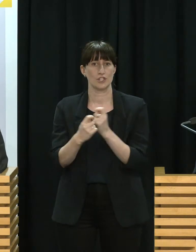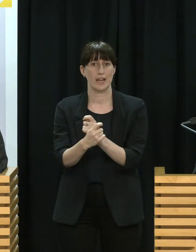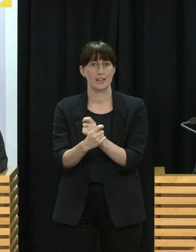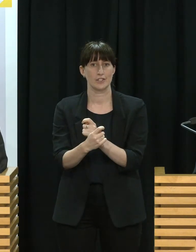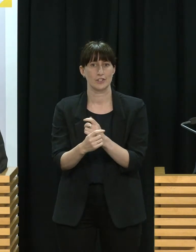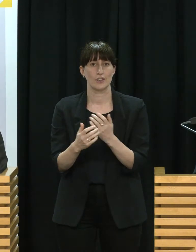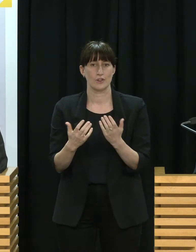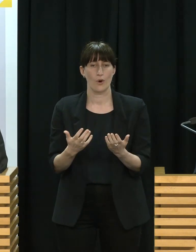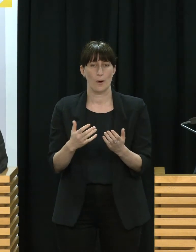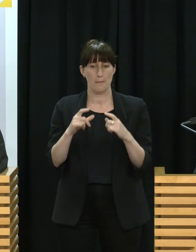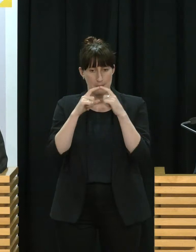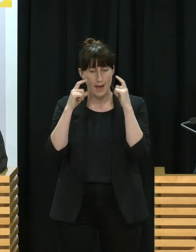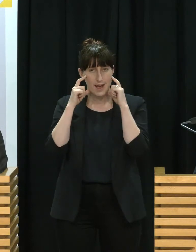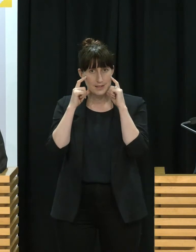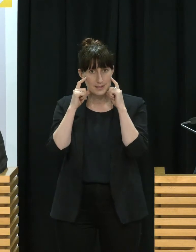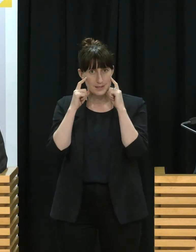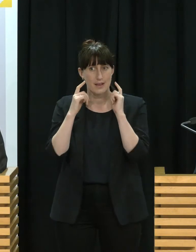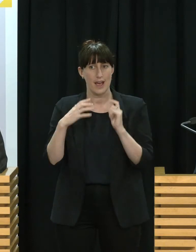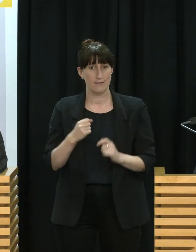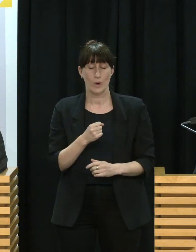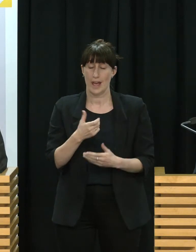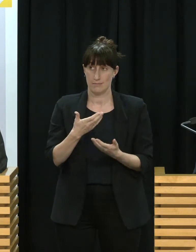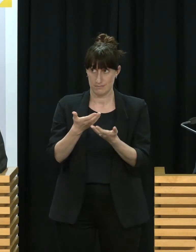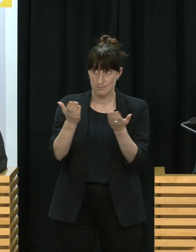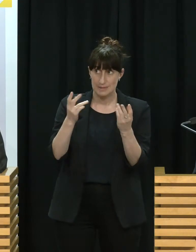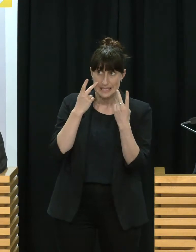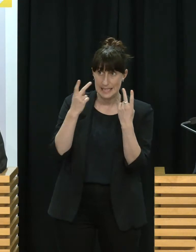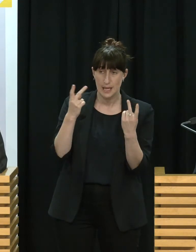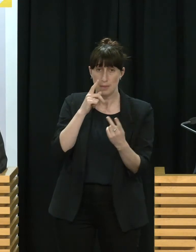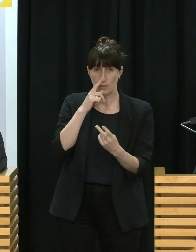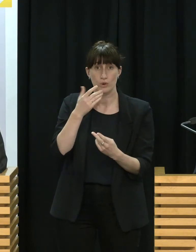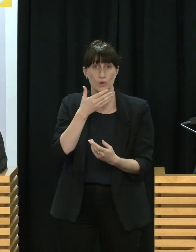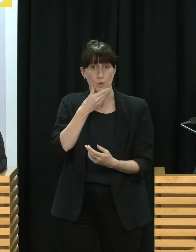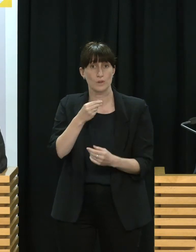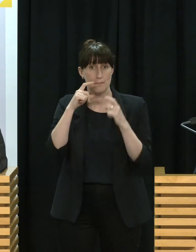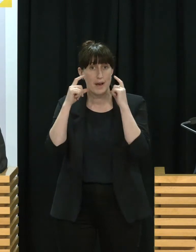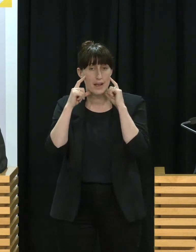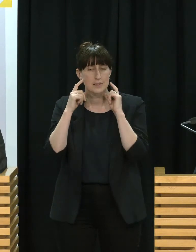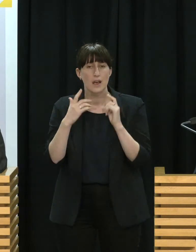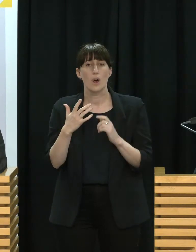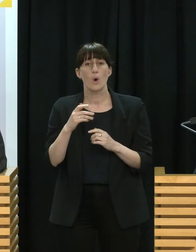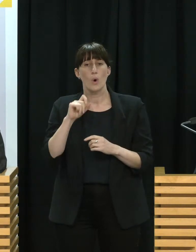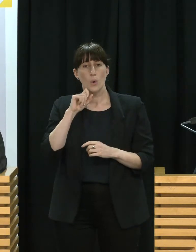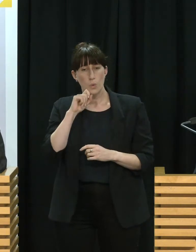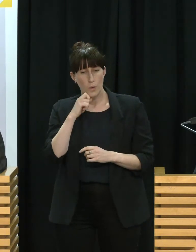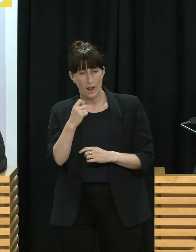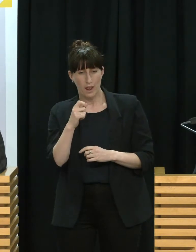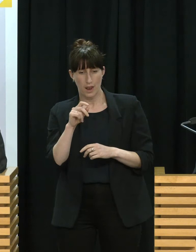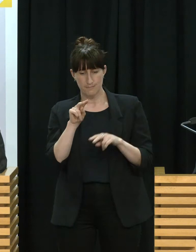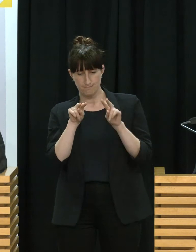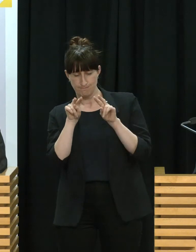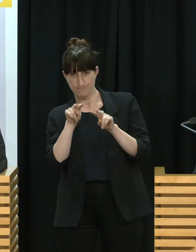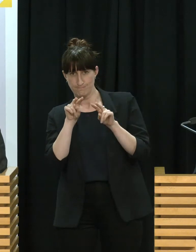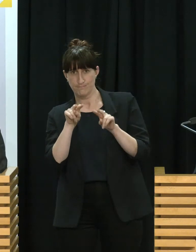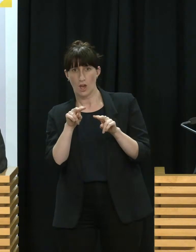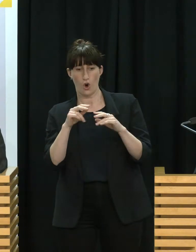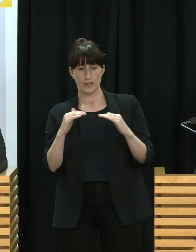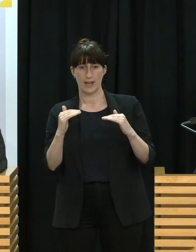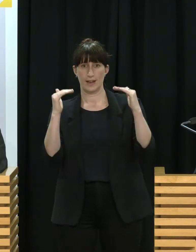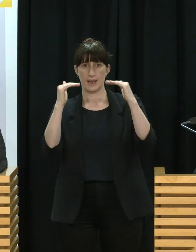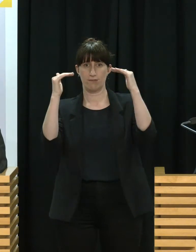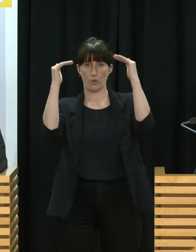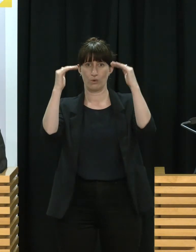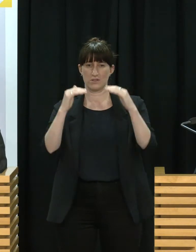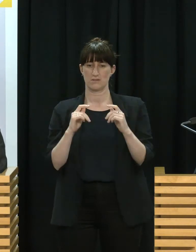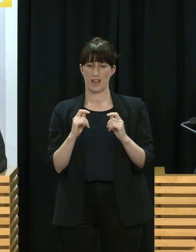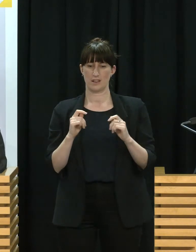more extensively used now. And of course, we will keep the alert levels under review in the context of a growing proportion of the population who will have